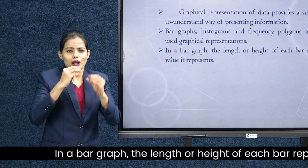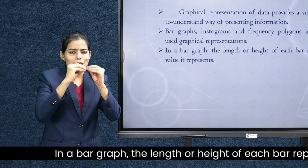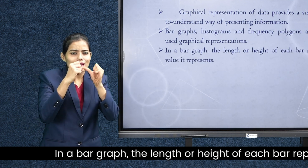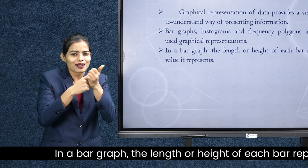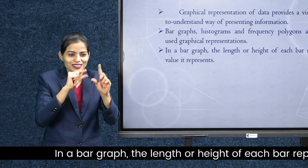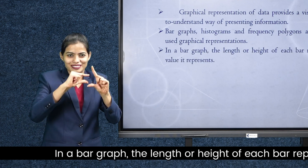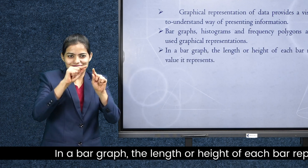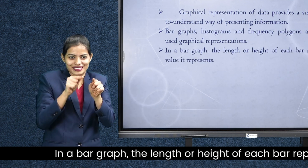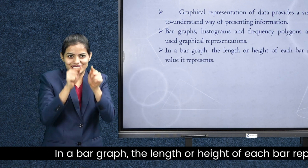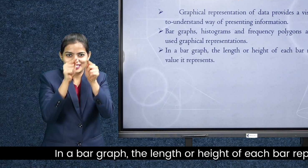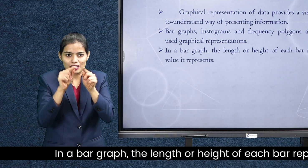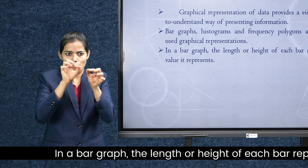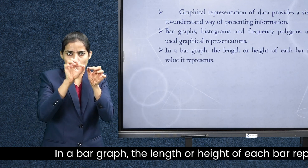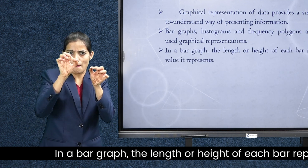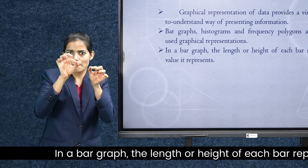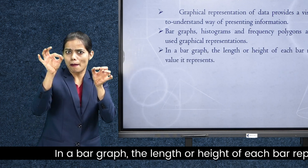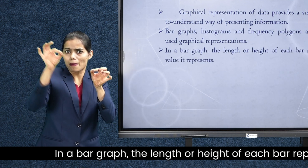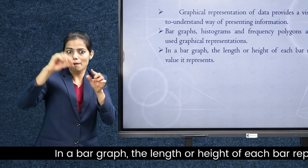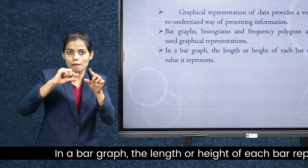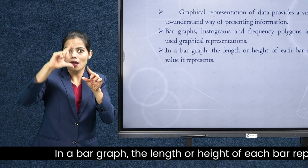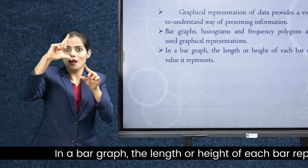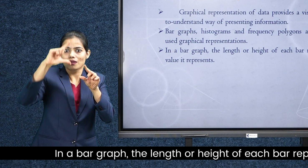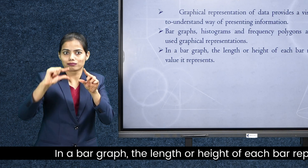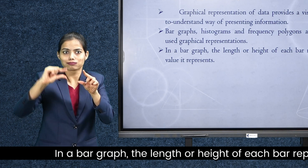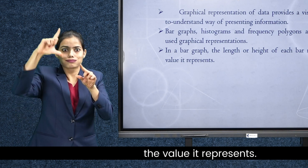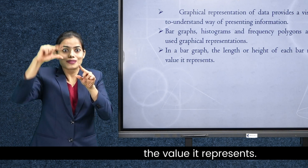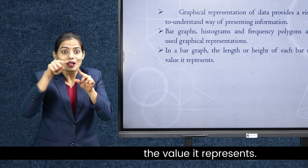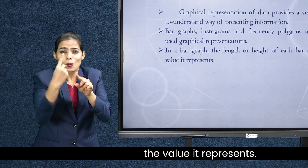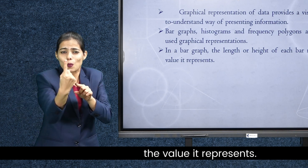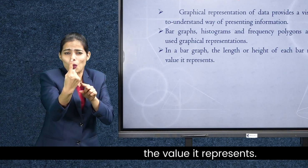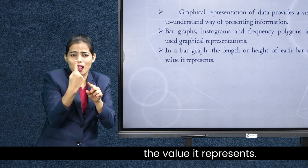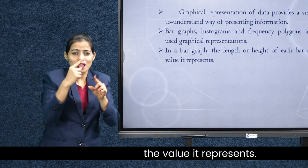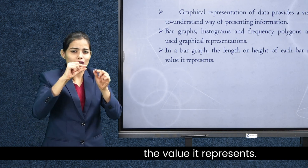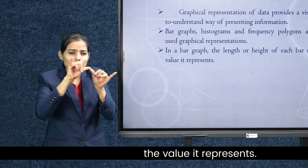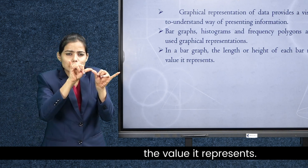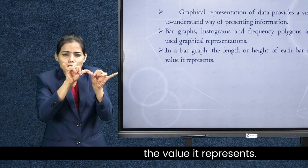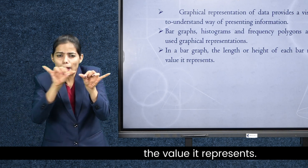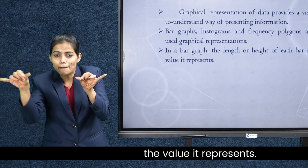In a bar graph, the length or height of each bar represents the value it represents.